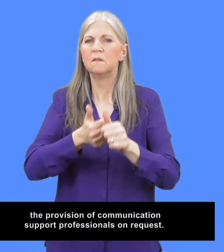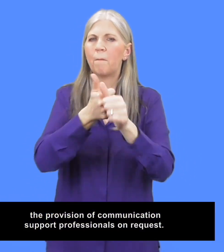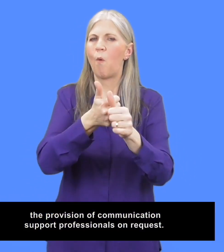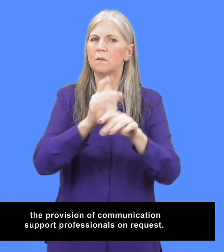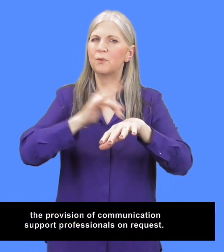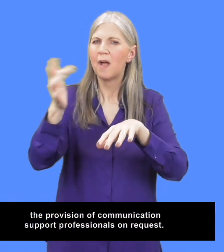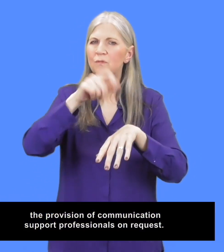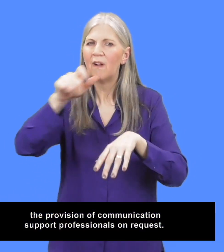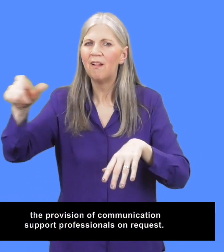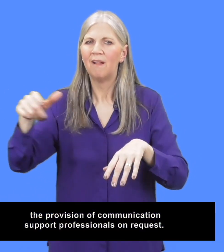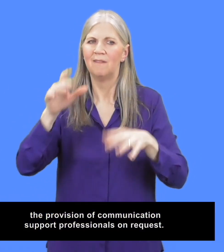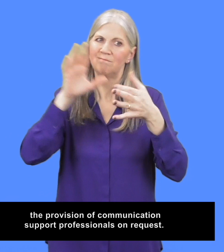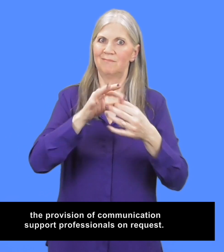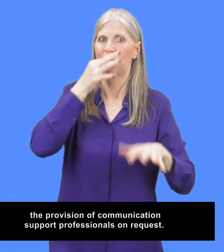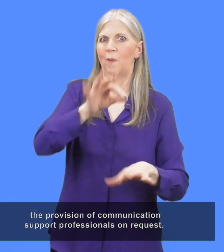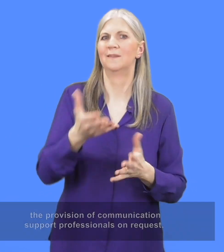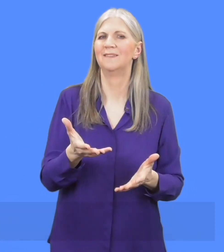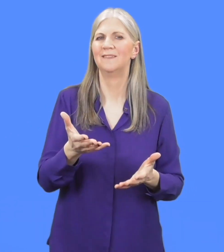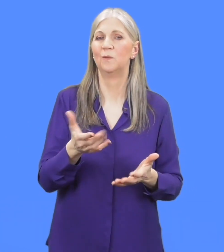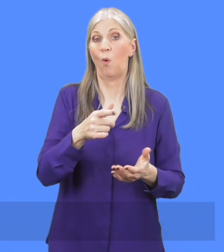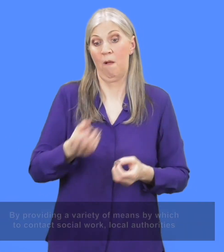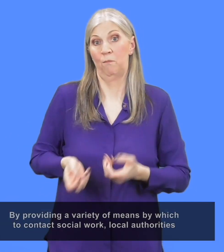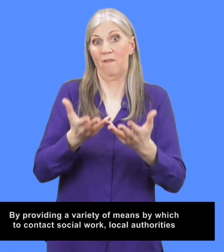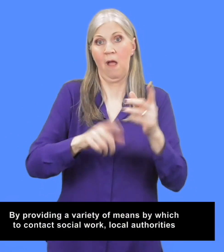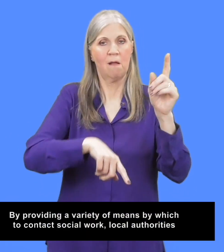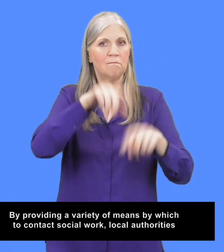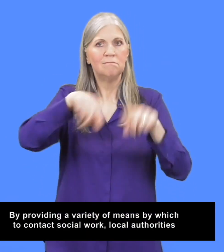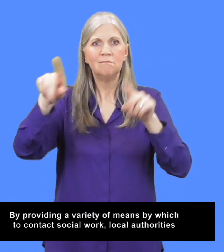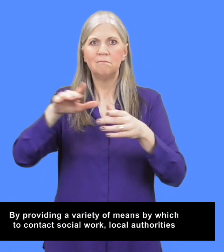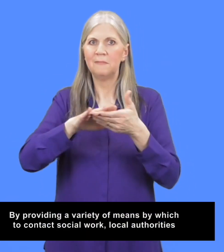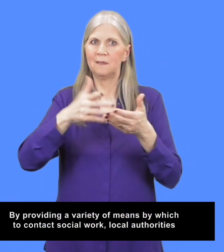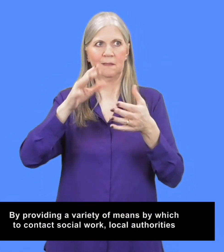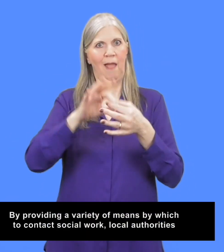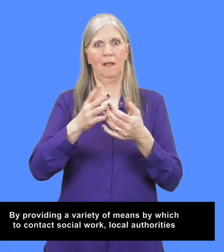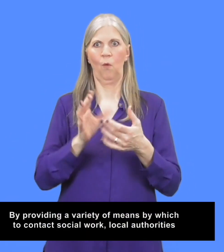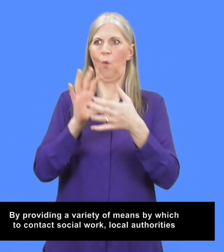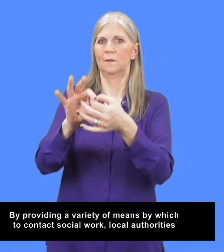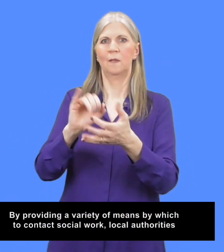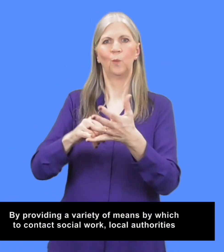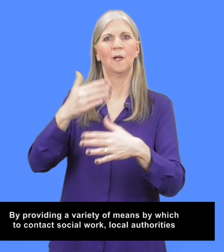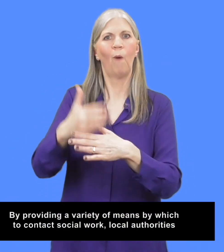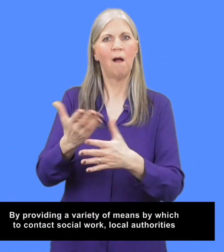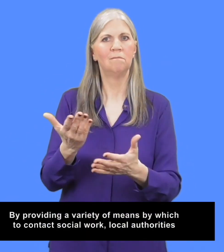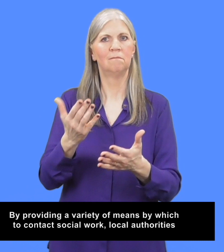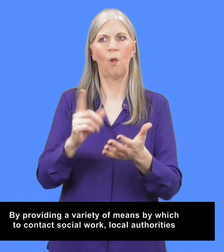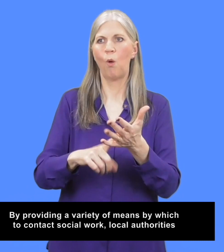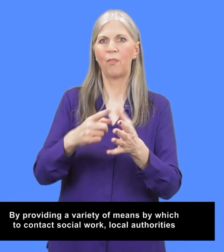support professionals on request. By providing a variety of means by which to contact social work,